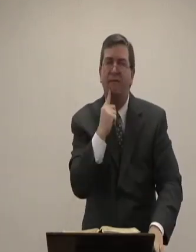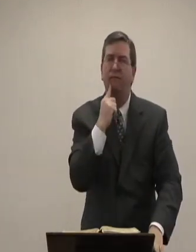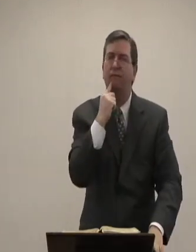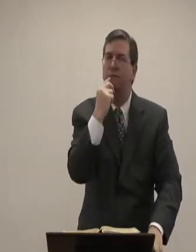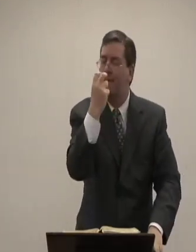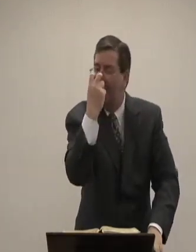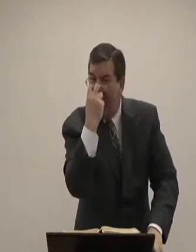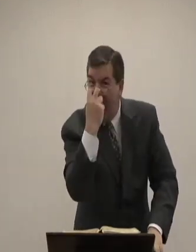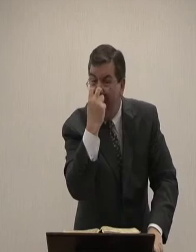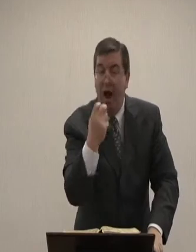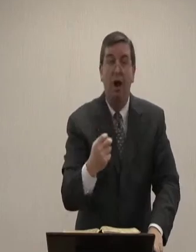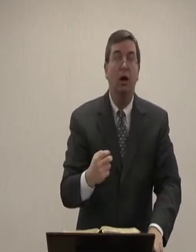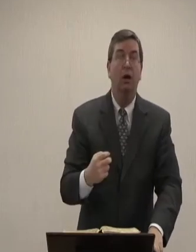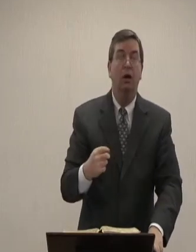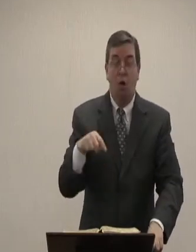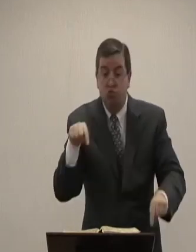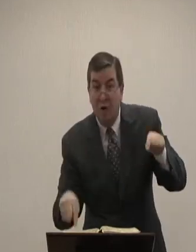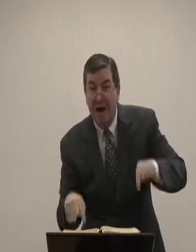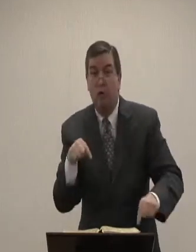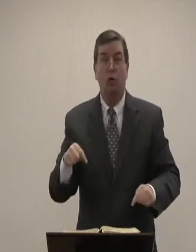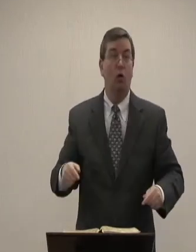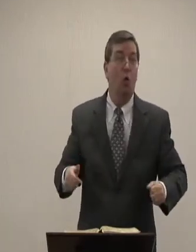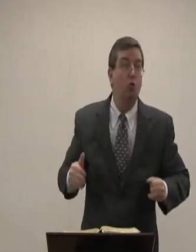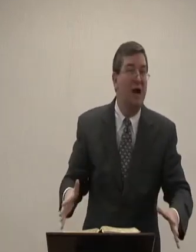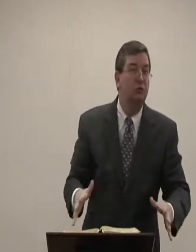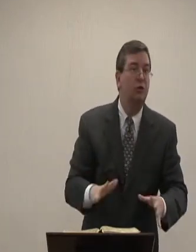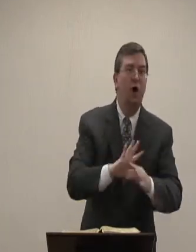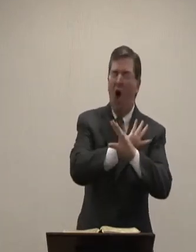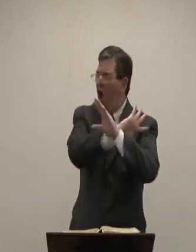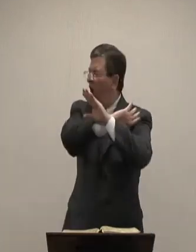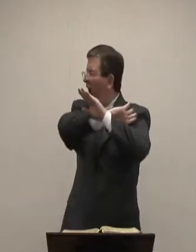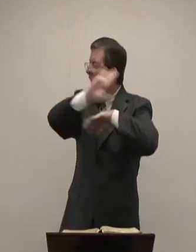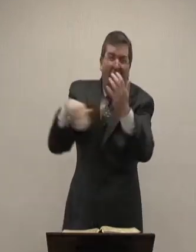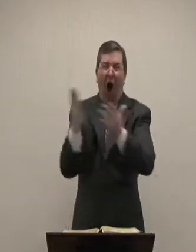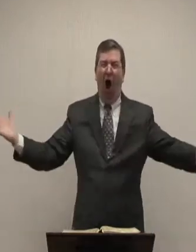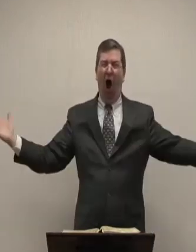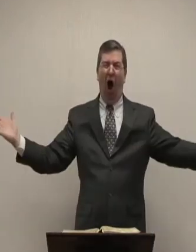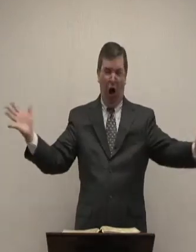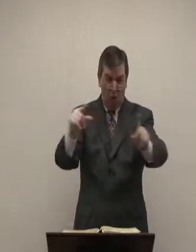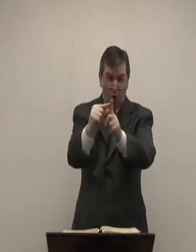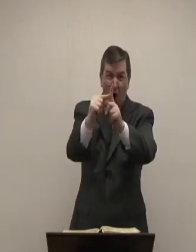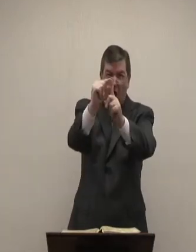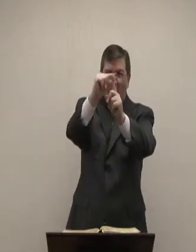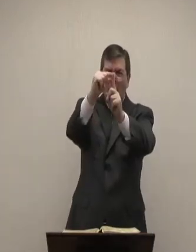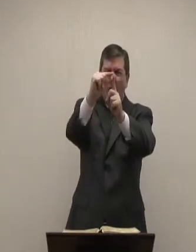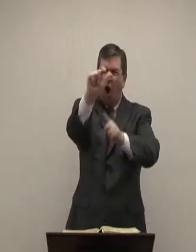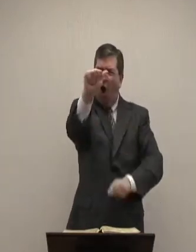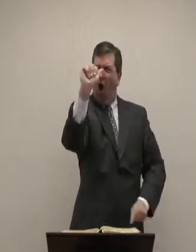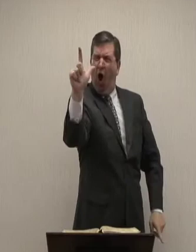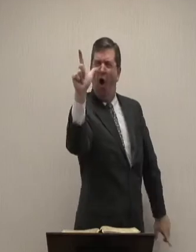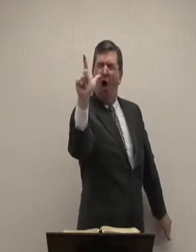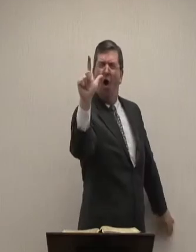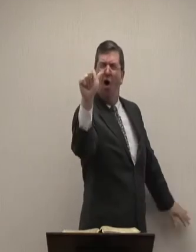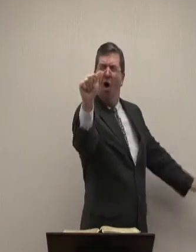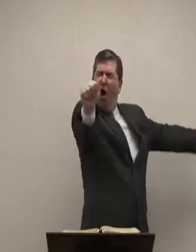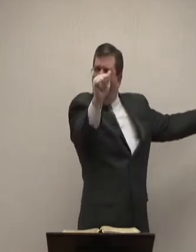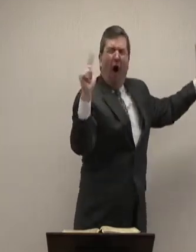To educational people only? No. It doesn't matter if you're deaf, blind, to all nations. That word